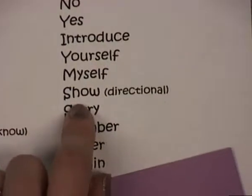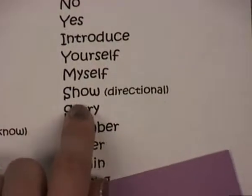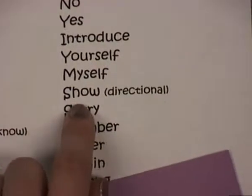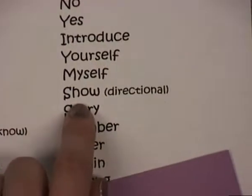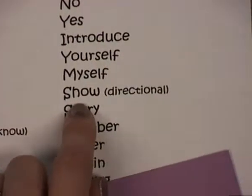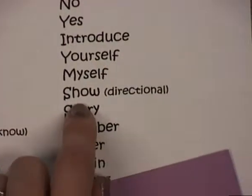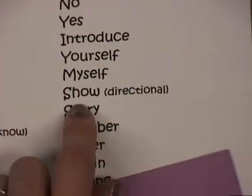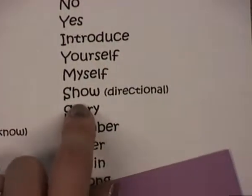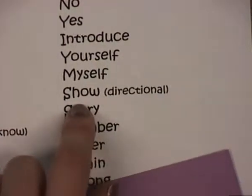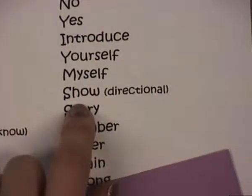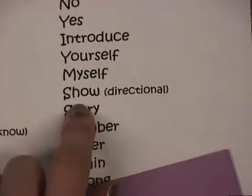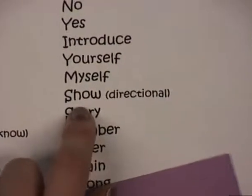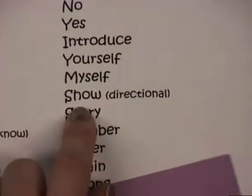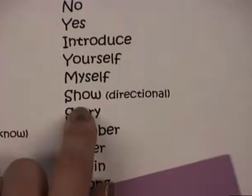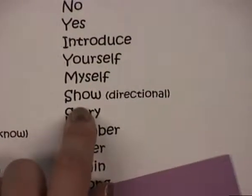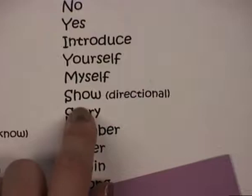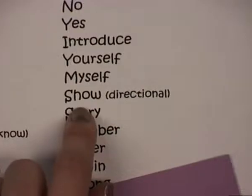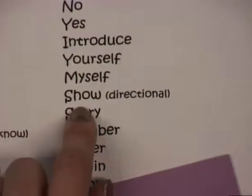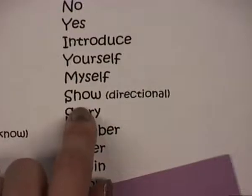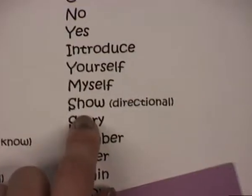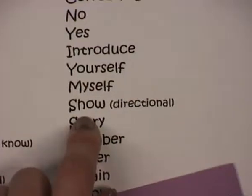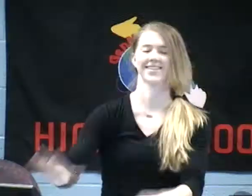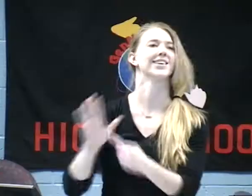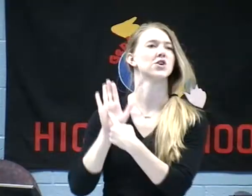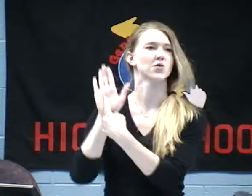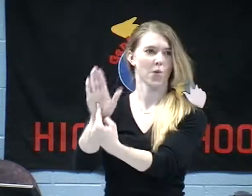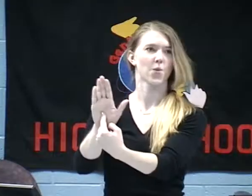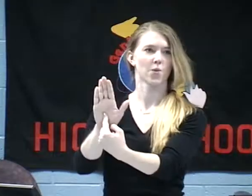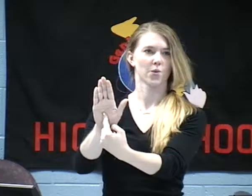Ooh, you guys know this one just from me signing it. Yeah.